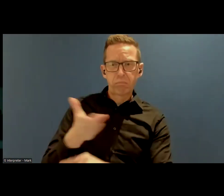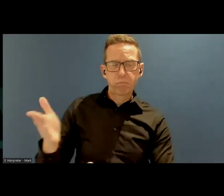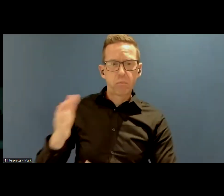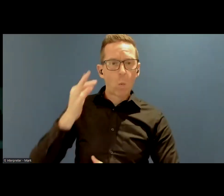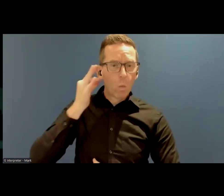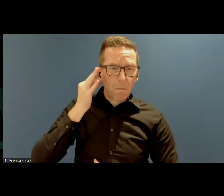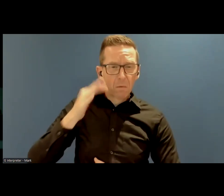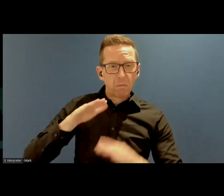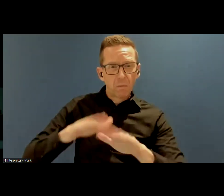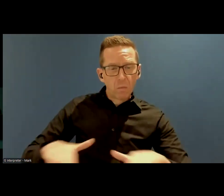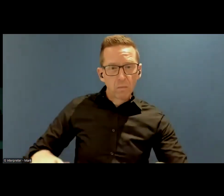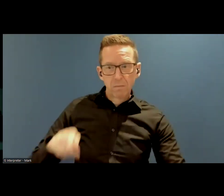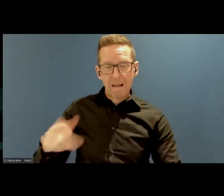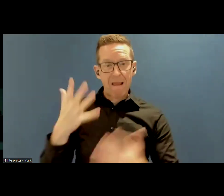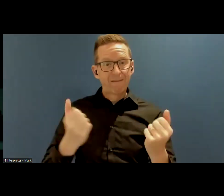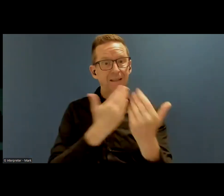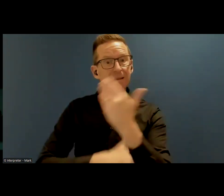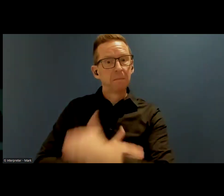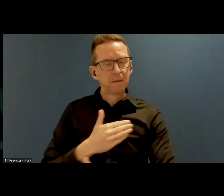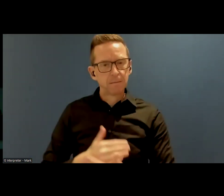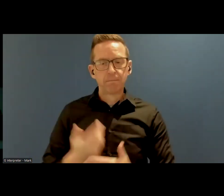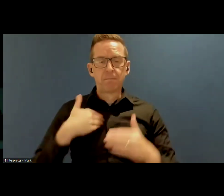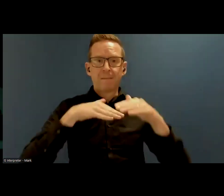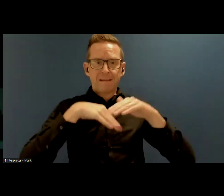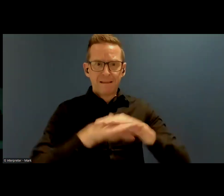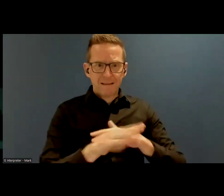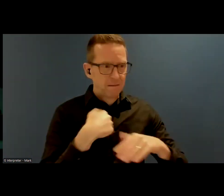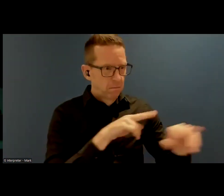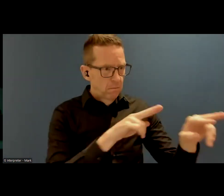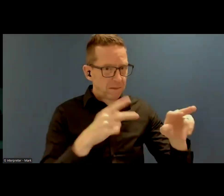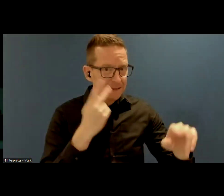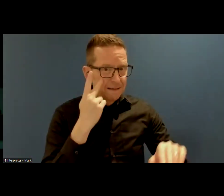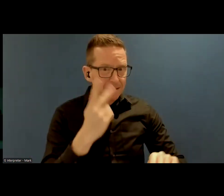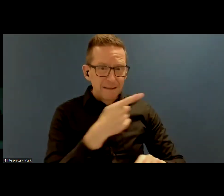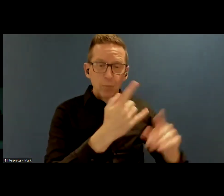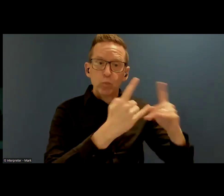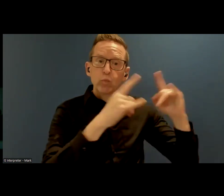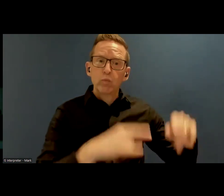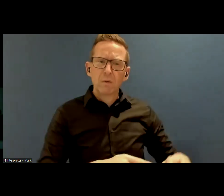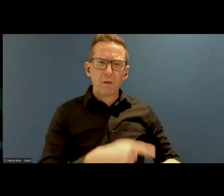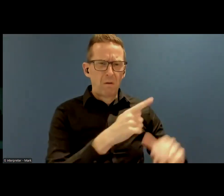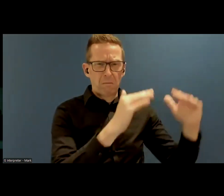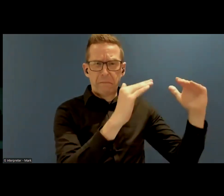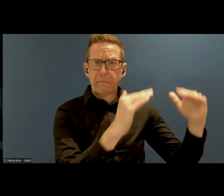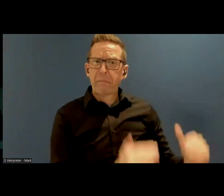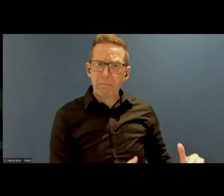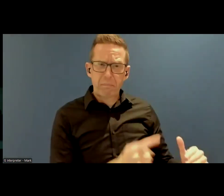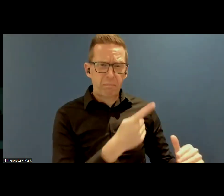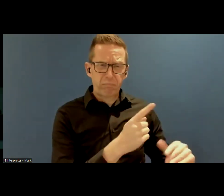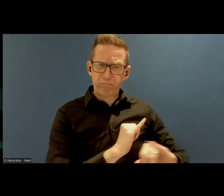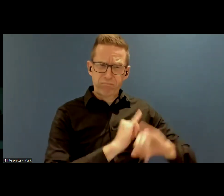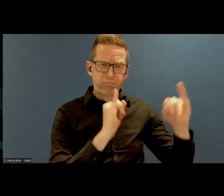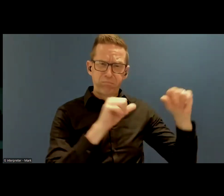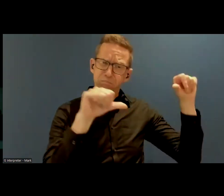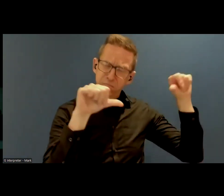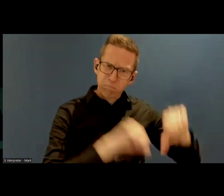disabilities. And when we go into the institutional context, this will severely hinder those violations